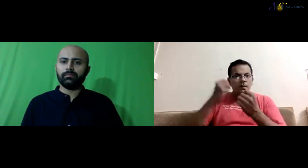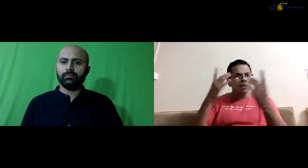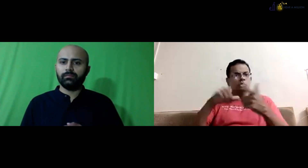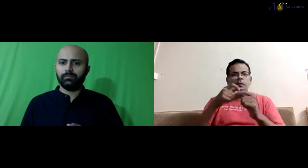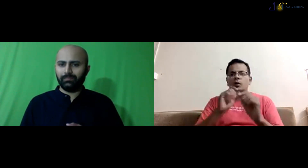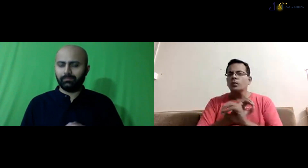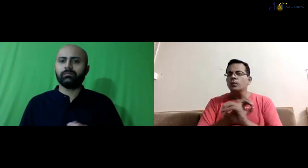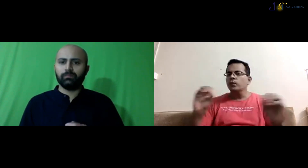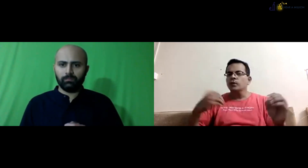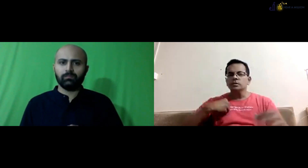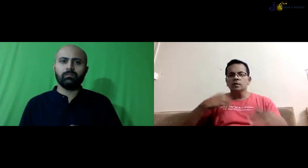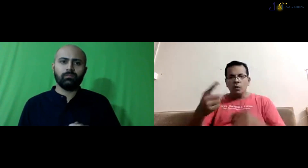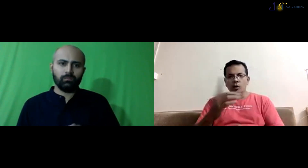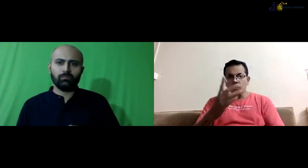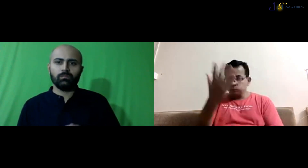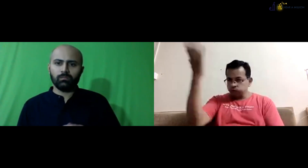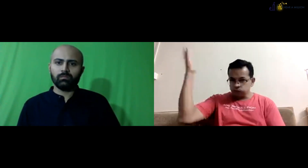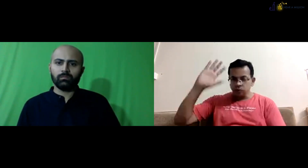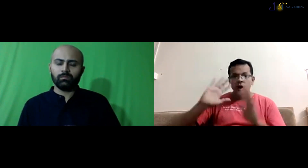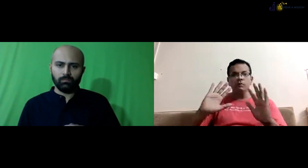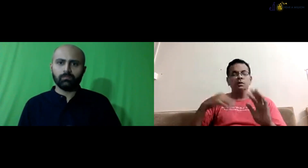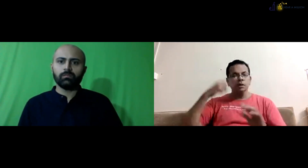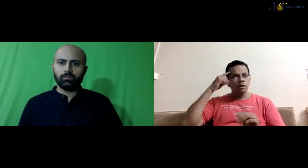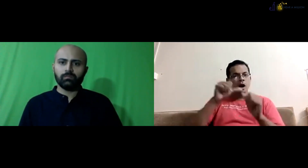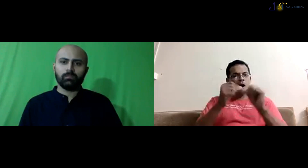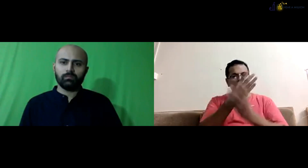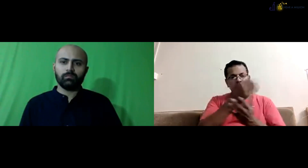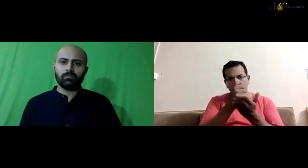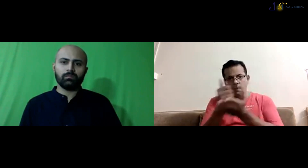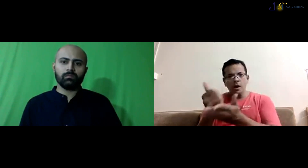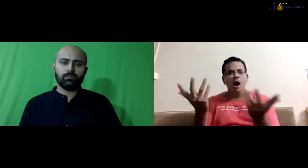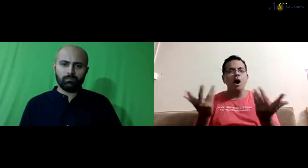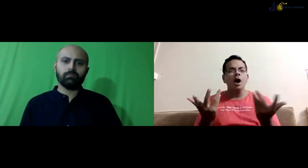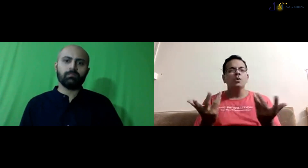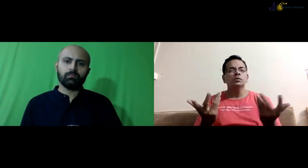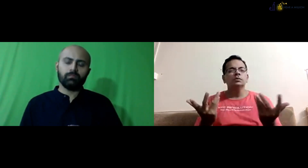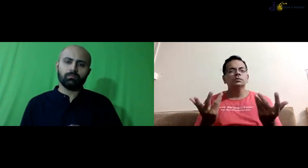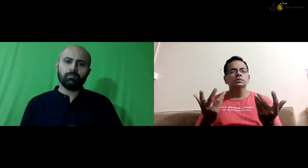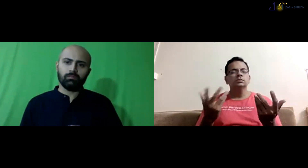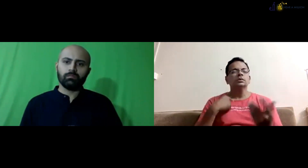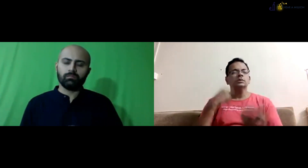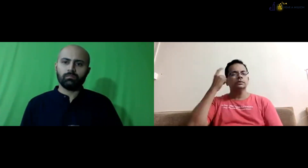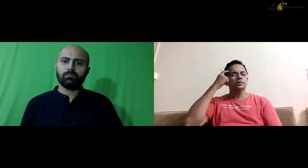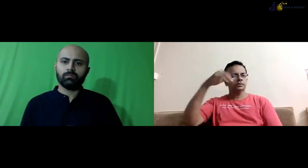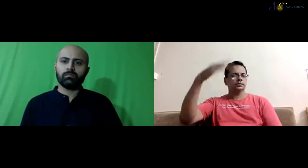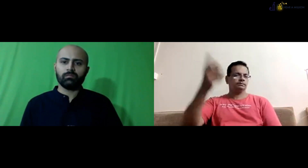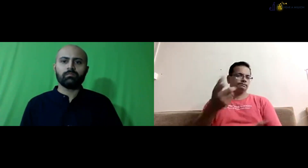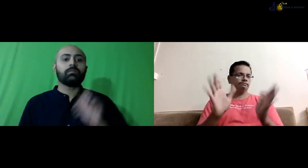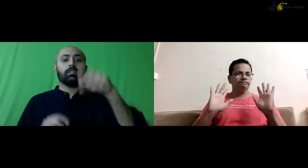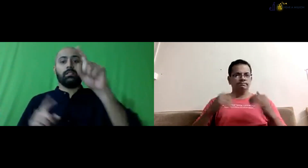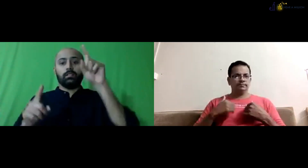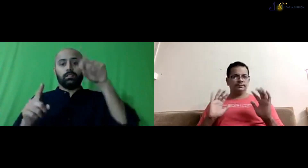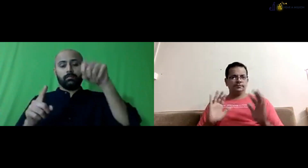at home. So there are a lot of deaf people who are still facing challenges and sitting idly at home. So how we can help them,